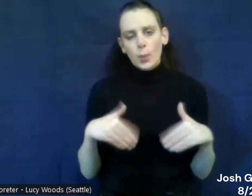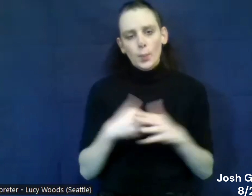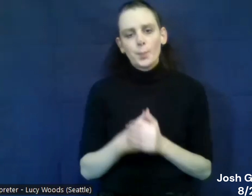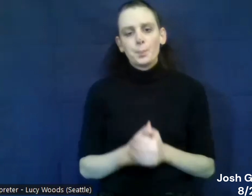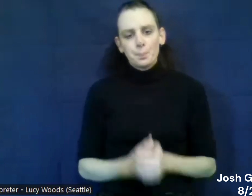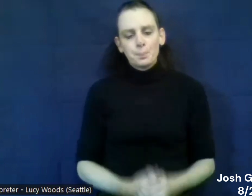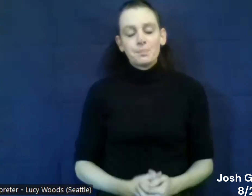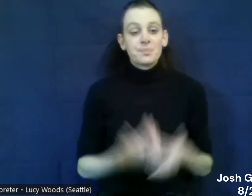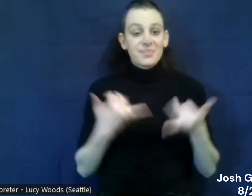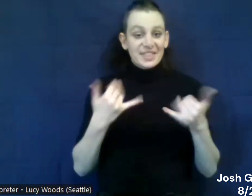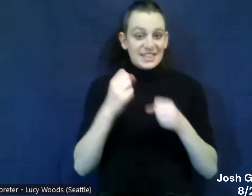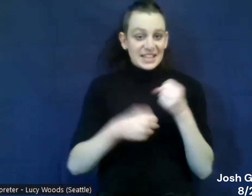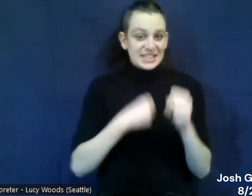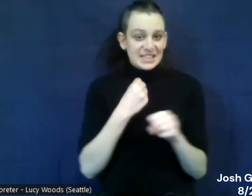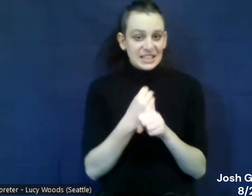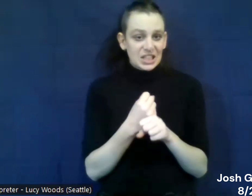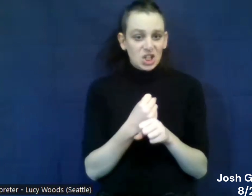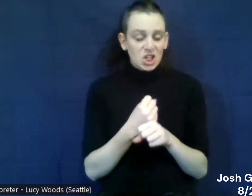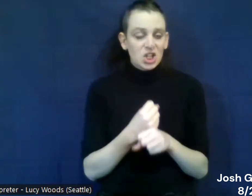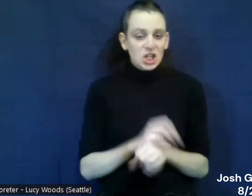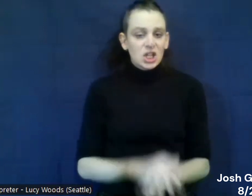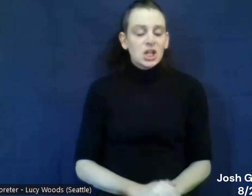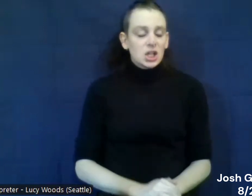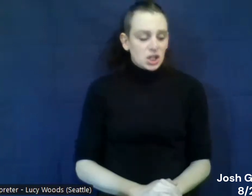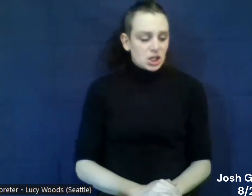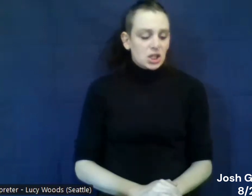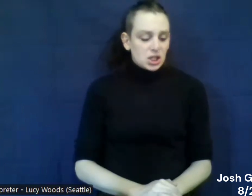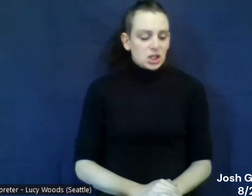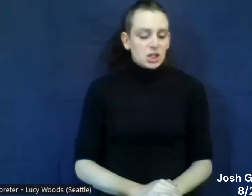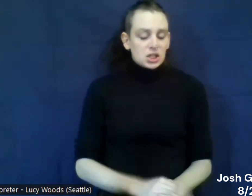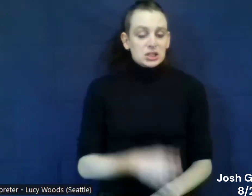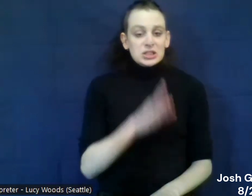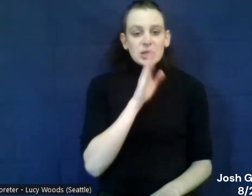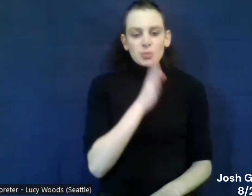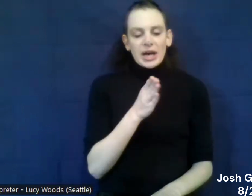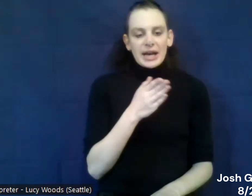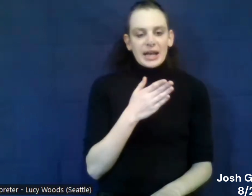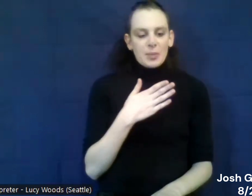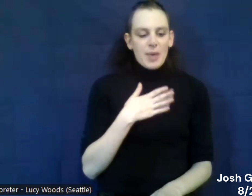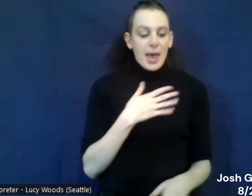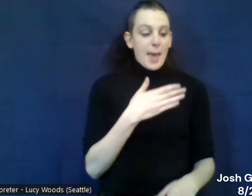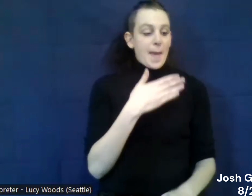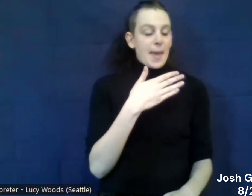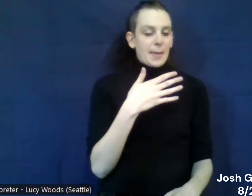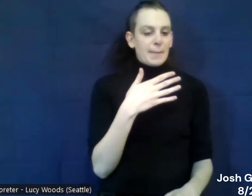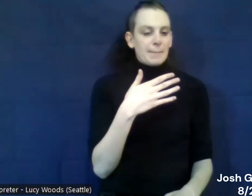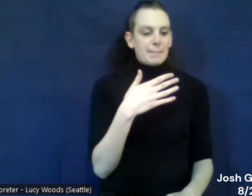This year of sobriety has been both my best and worst year.